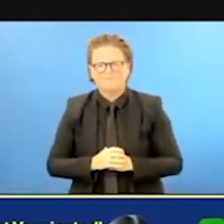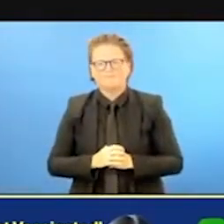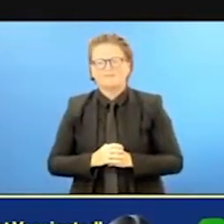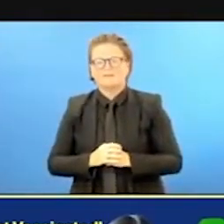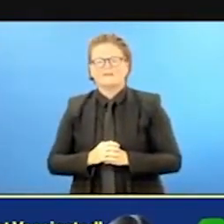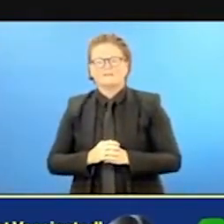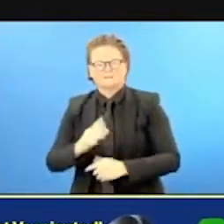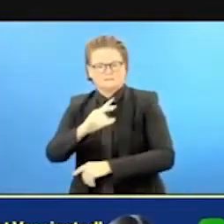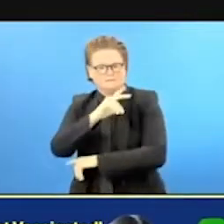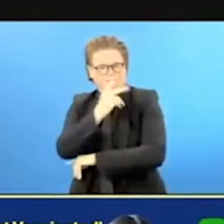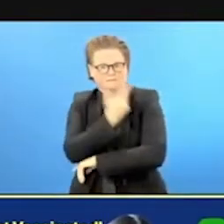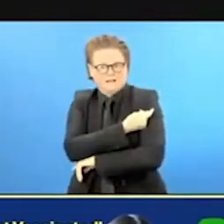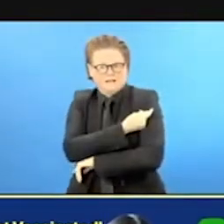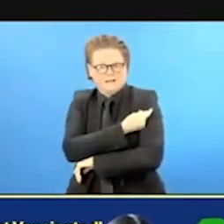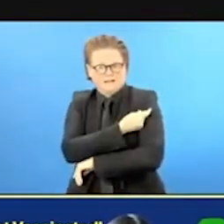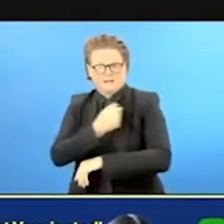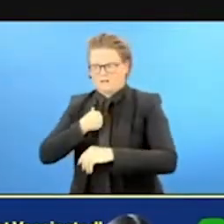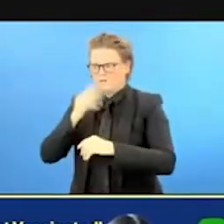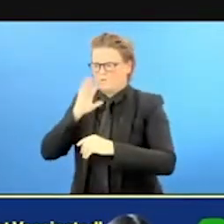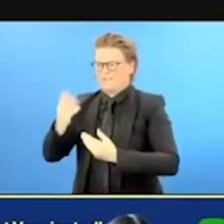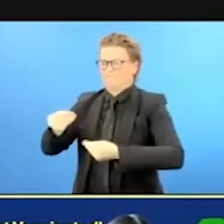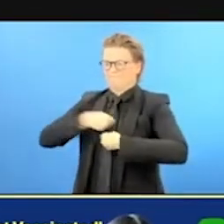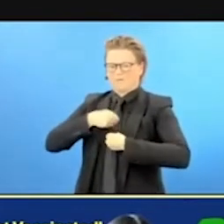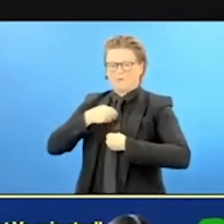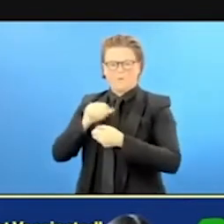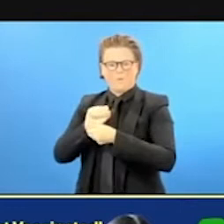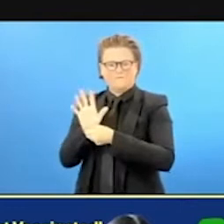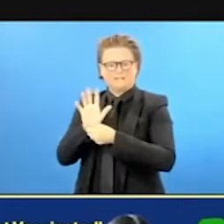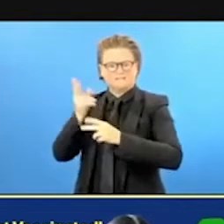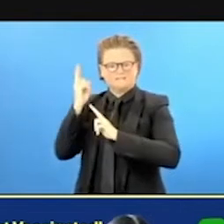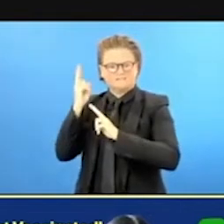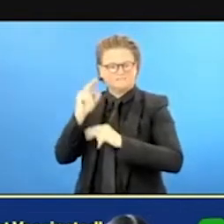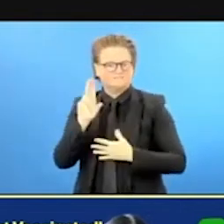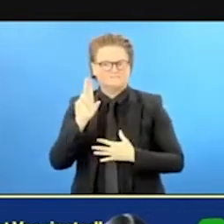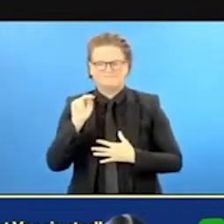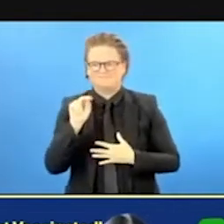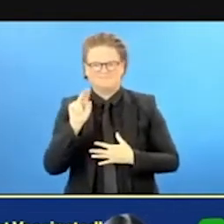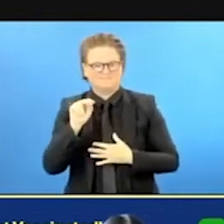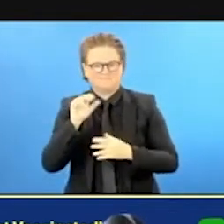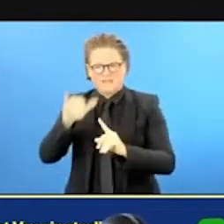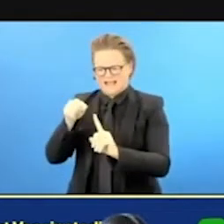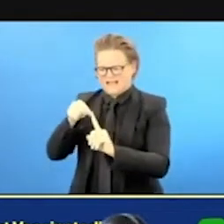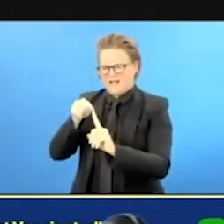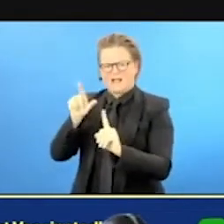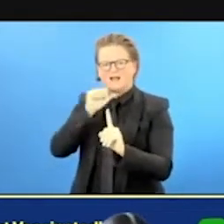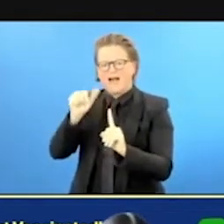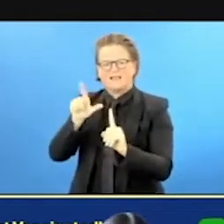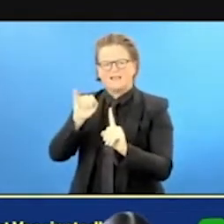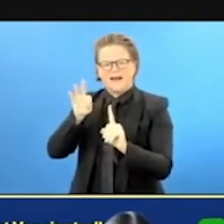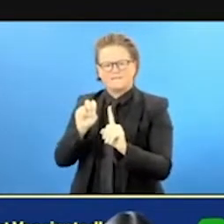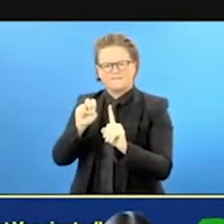live coronavirus in any of these vaccines. Next slide, please. And then this is just